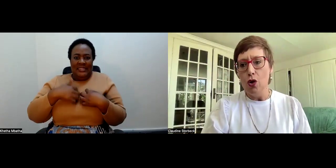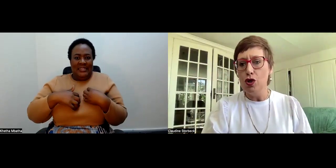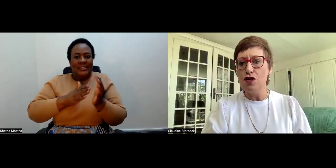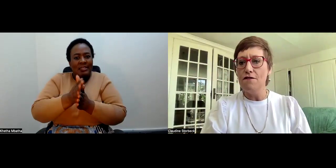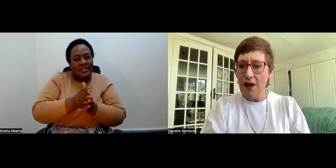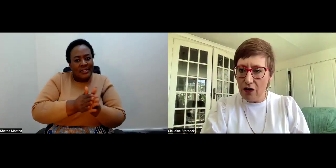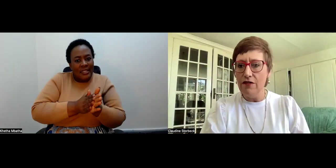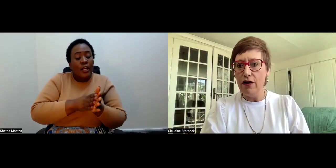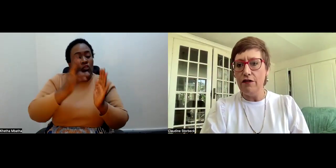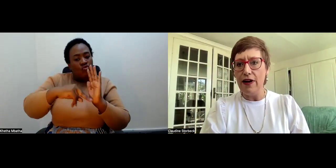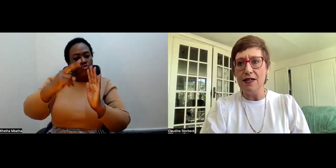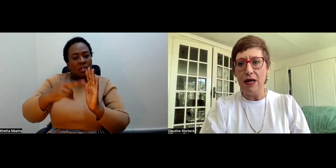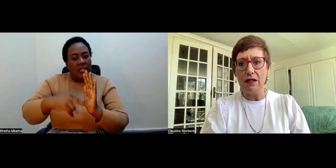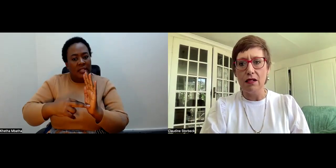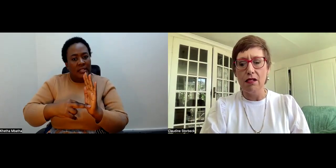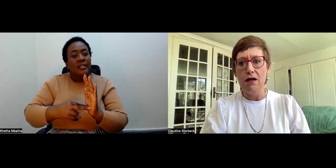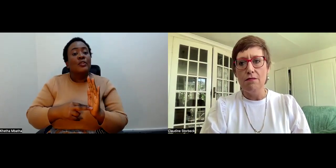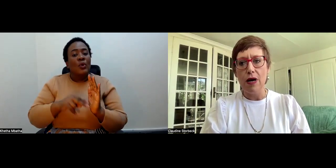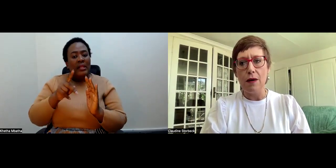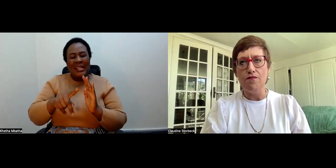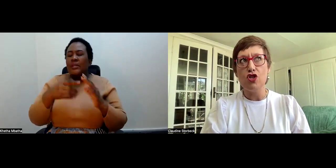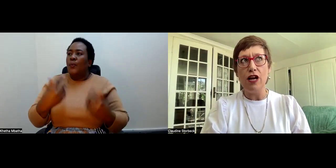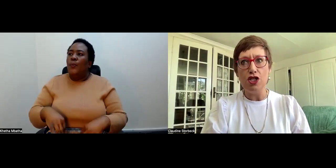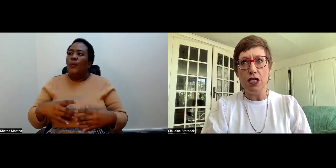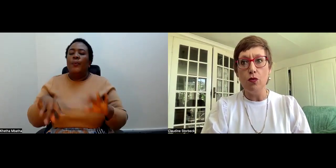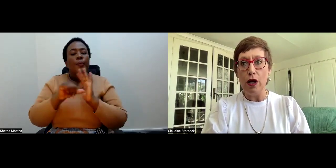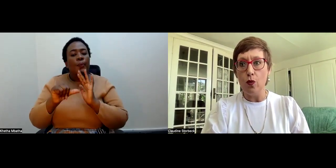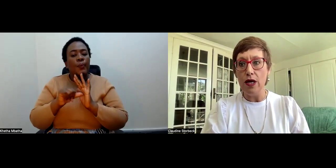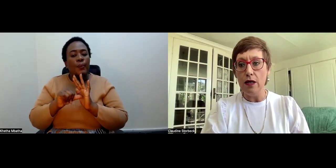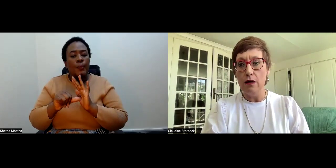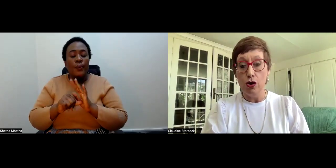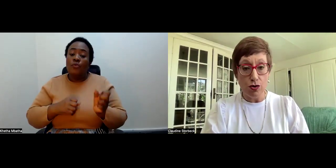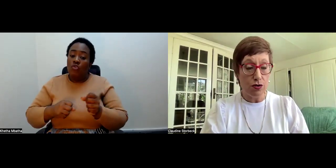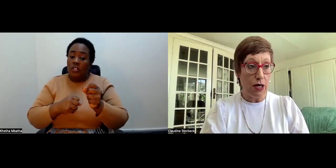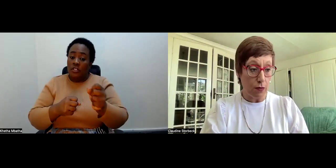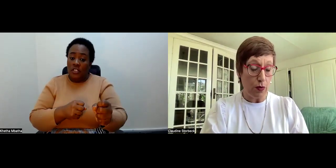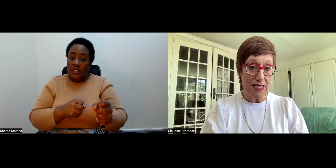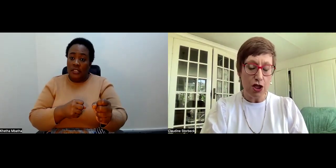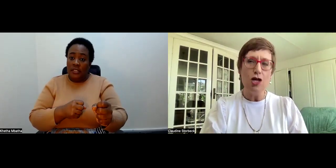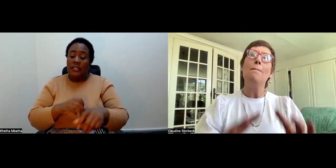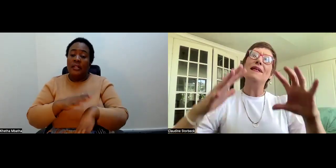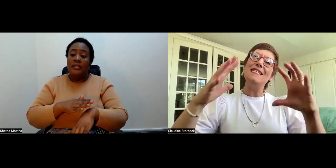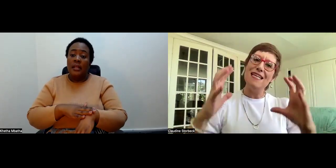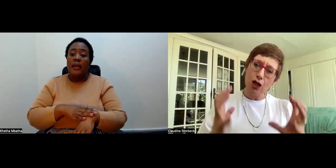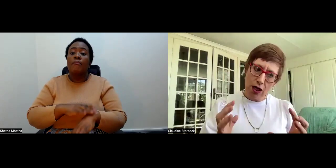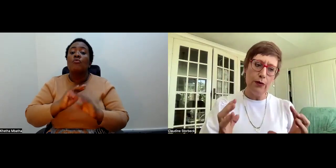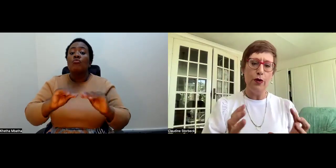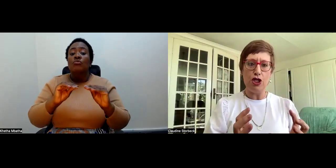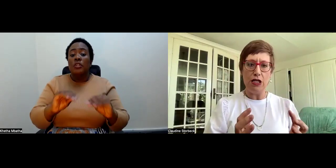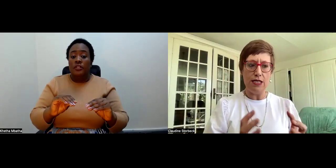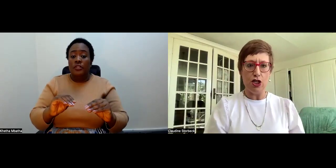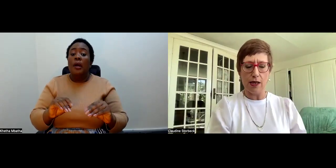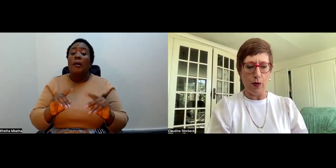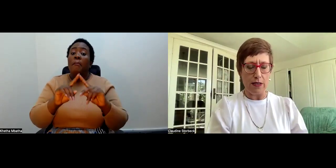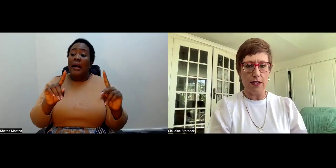lead, which is a very, very fundamental strategy when we teach, particularly when